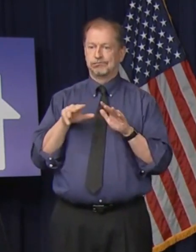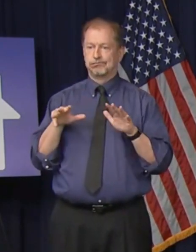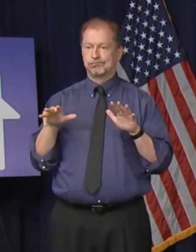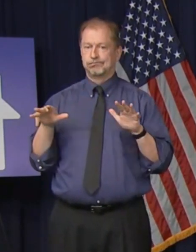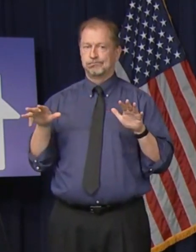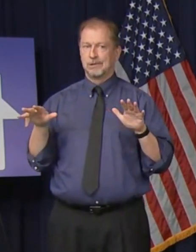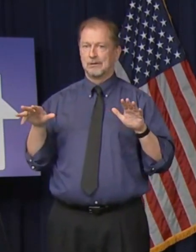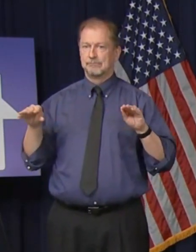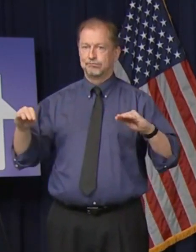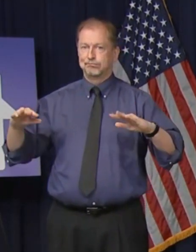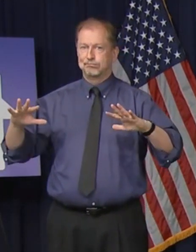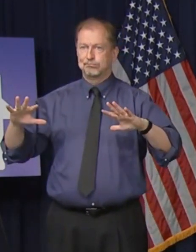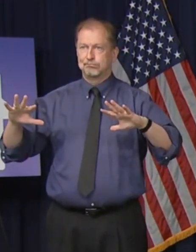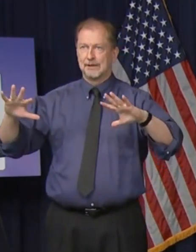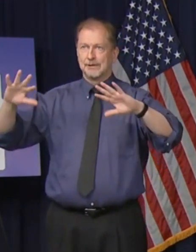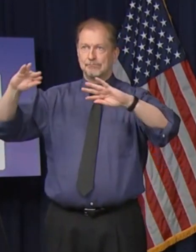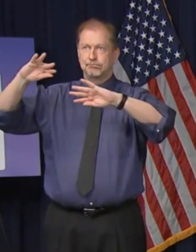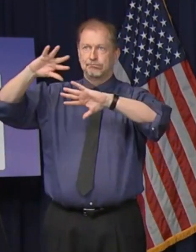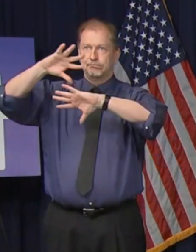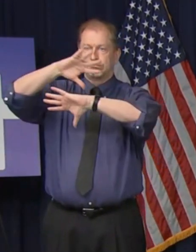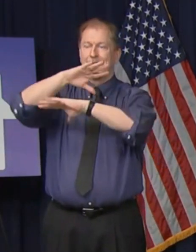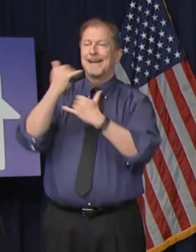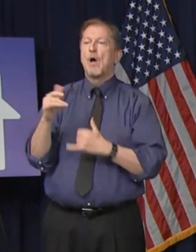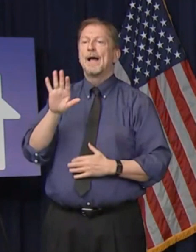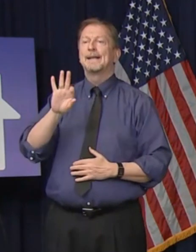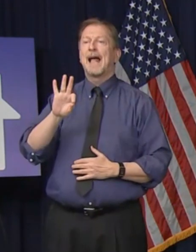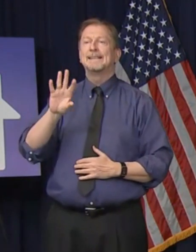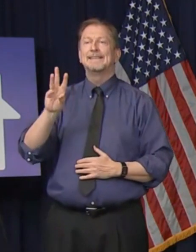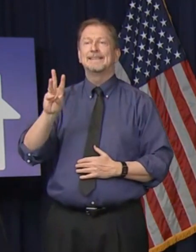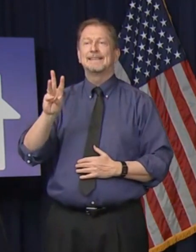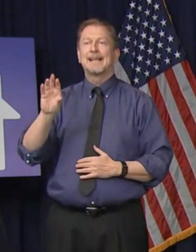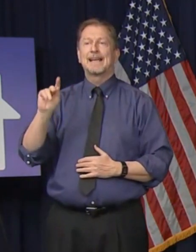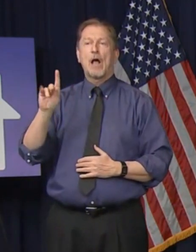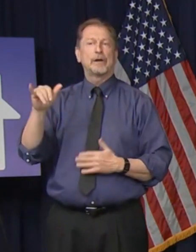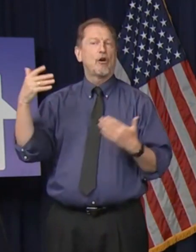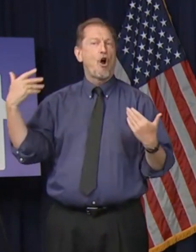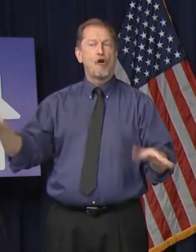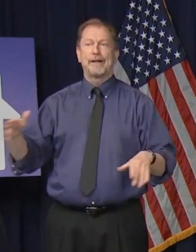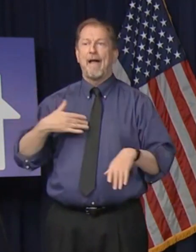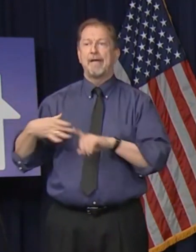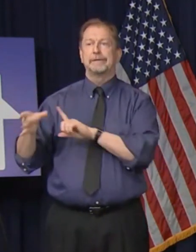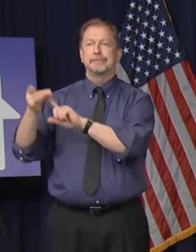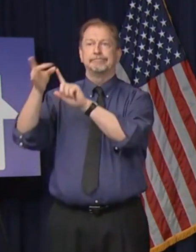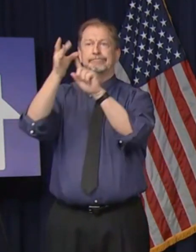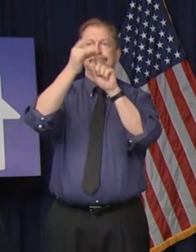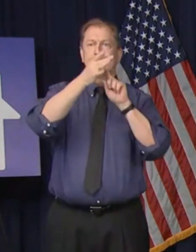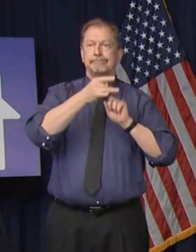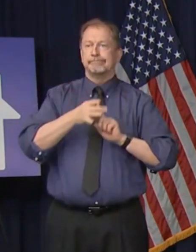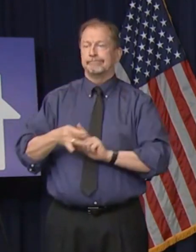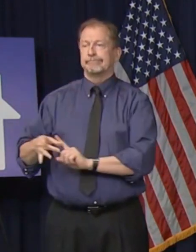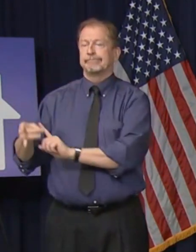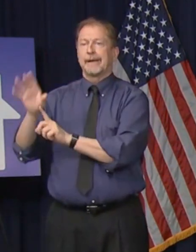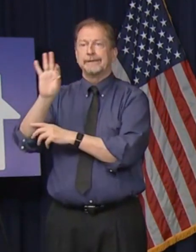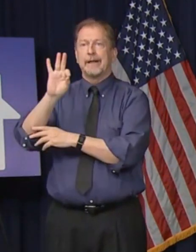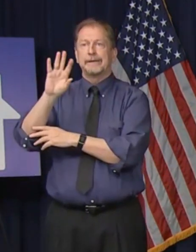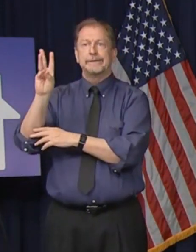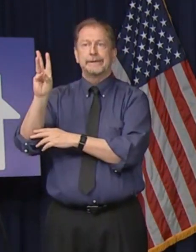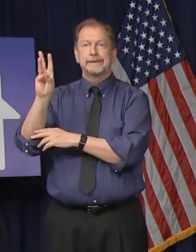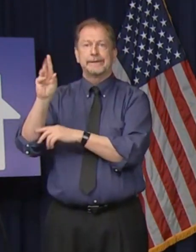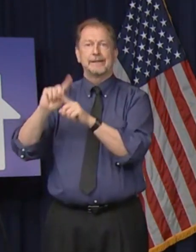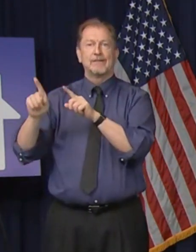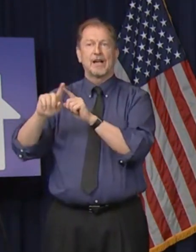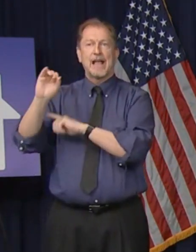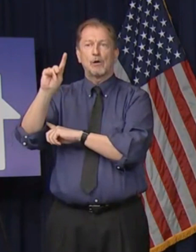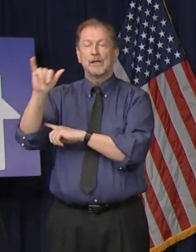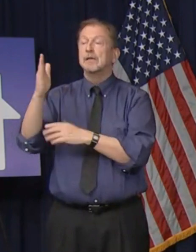96 counties with cases, and so what I would say to people who